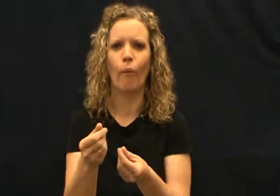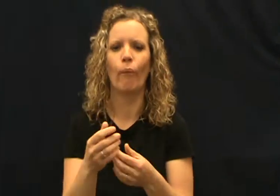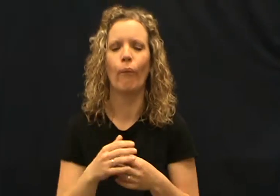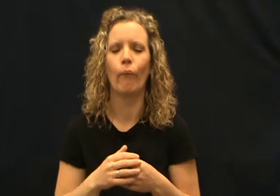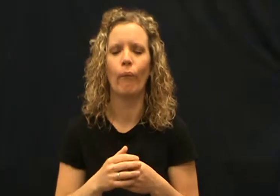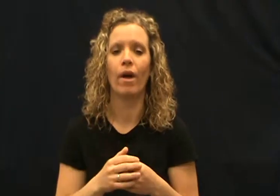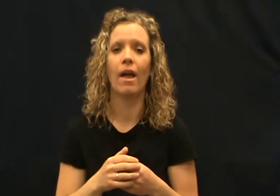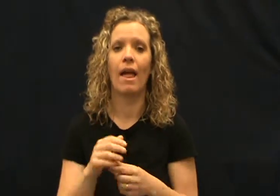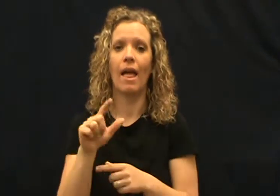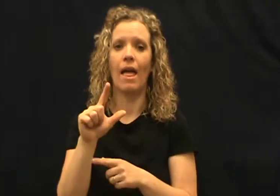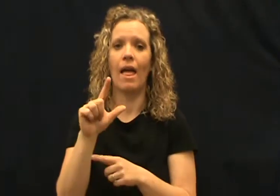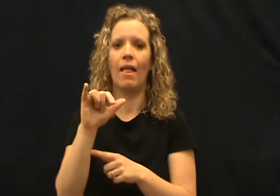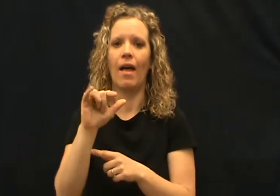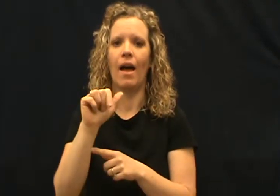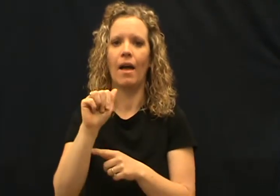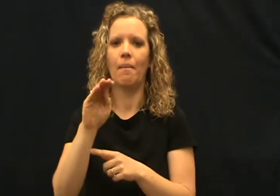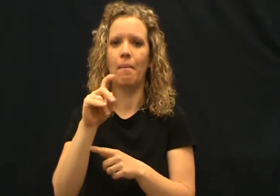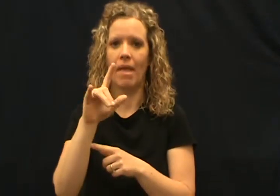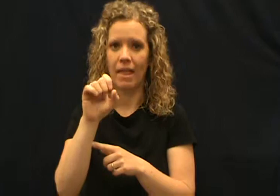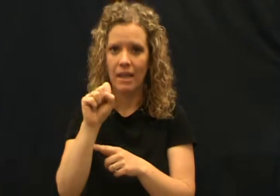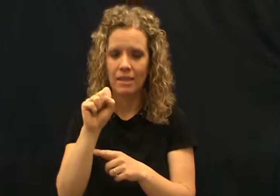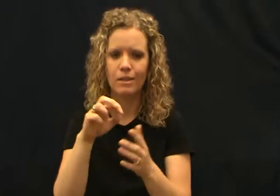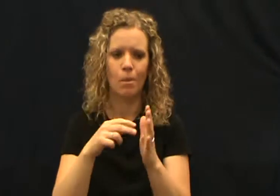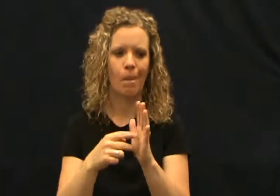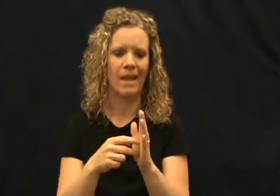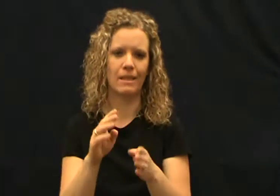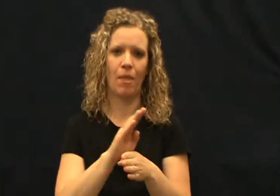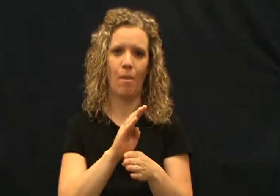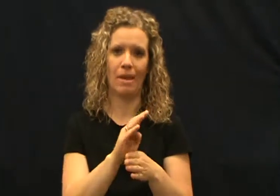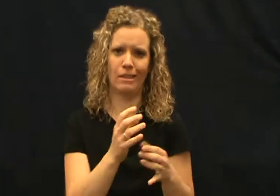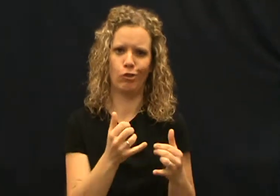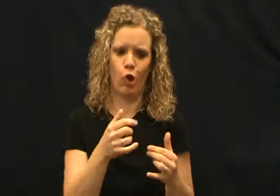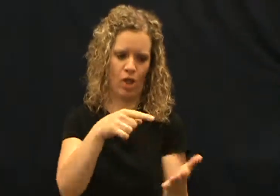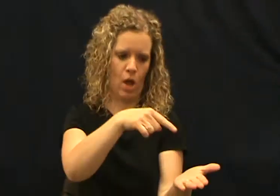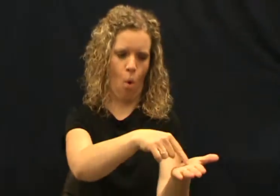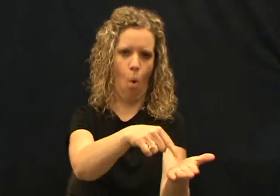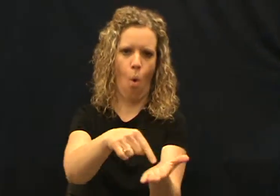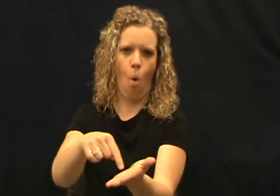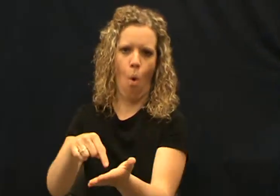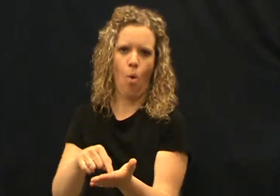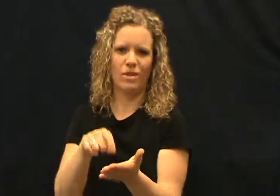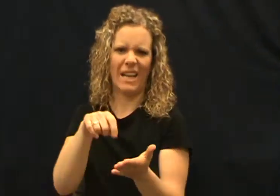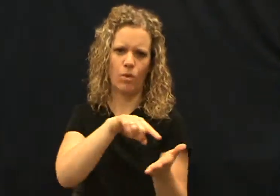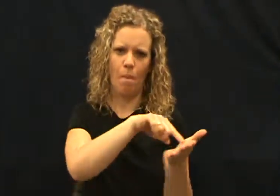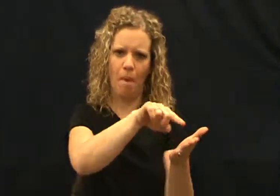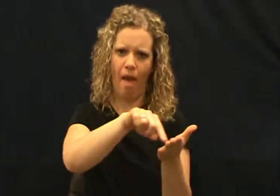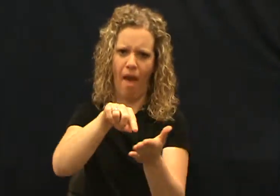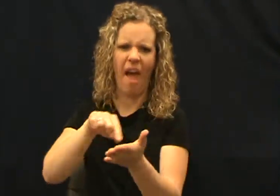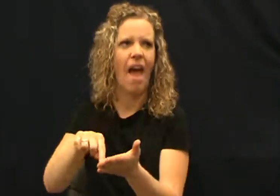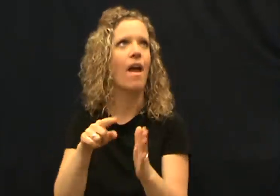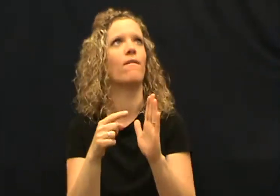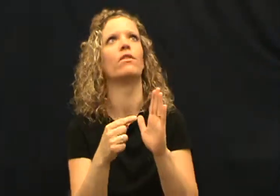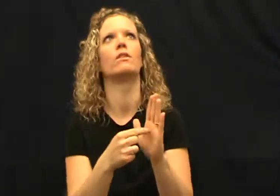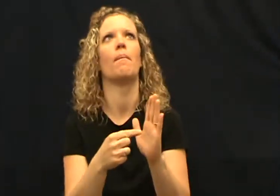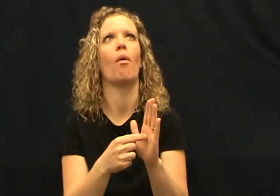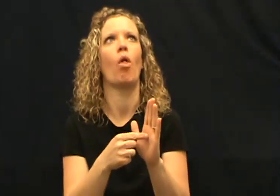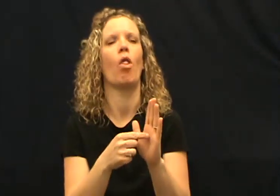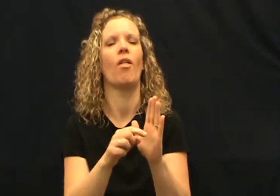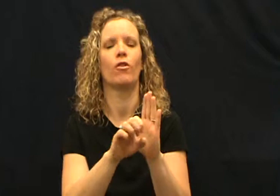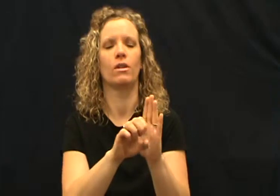amounts that are presently owed by the business to its creditors. Like we take out loans from banks, we issue bonds,